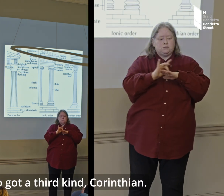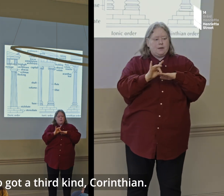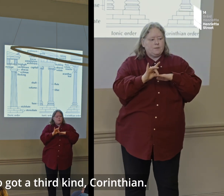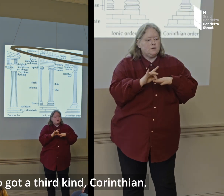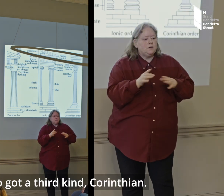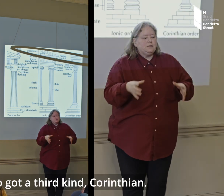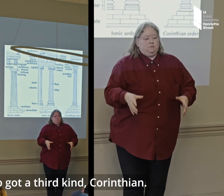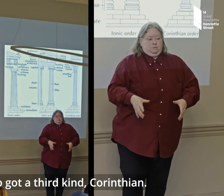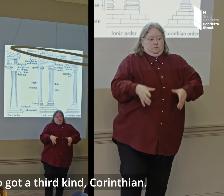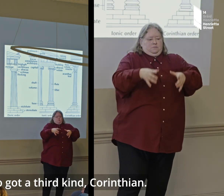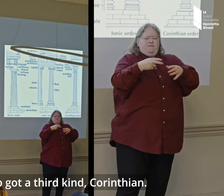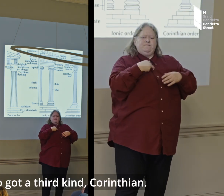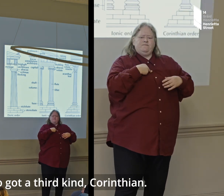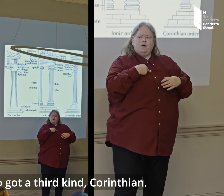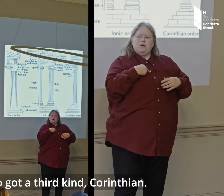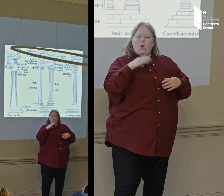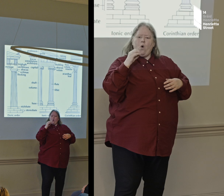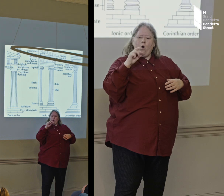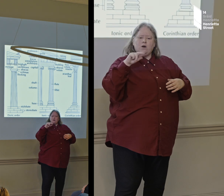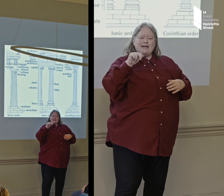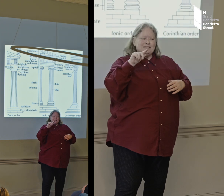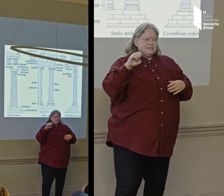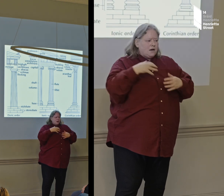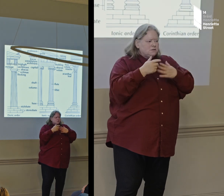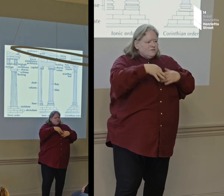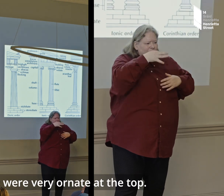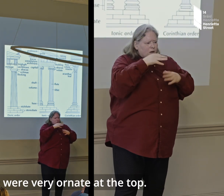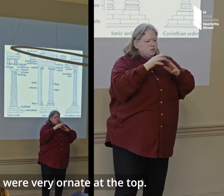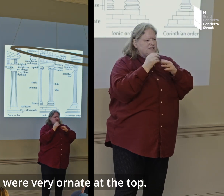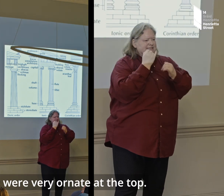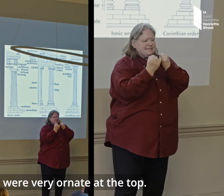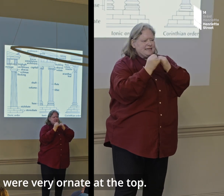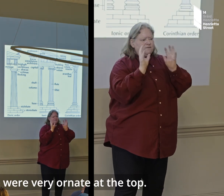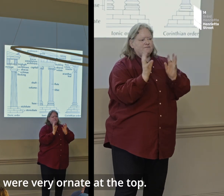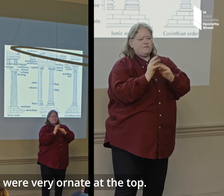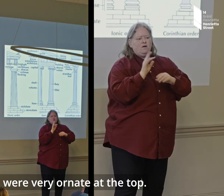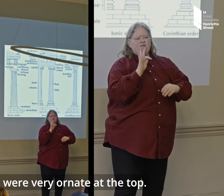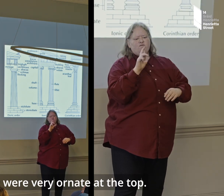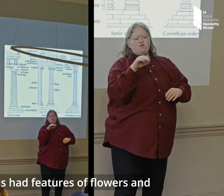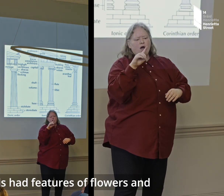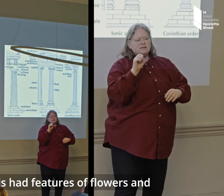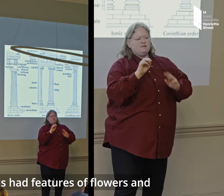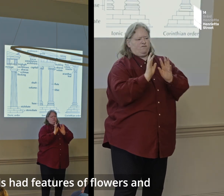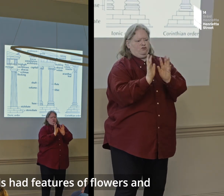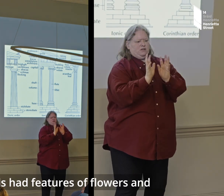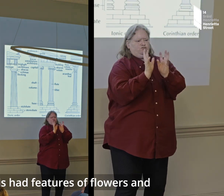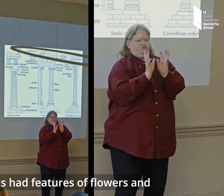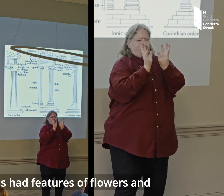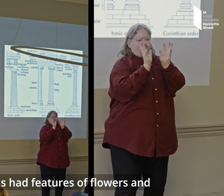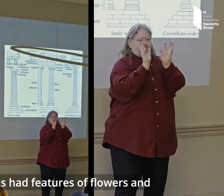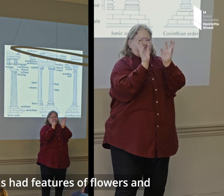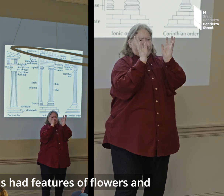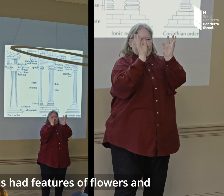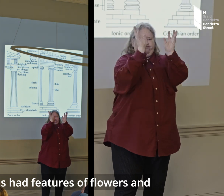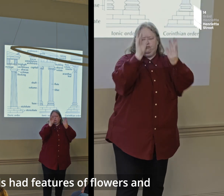We've also got a third kind, Corinthian. And these were very ornate at the top. The capitals had